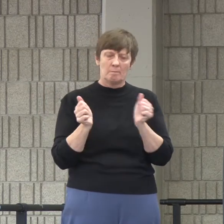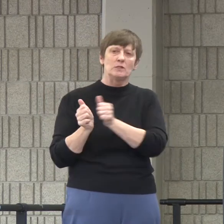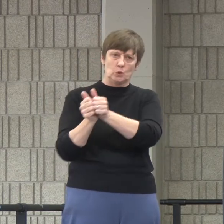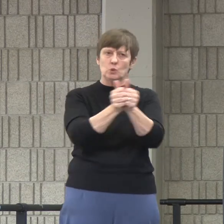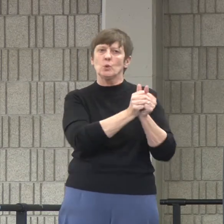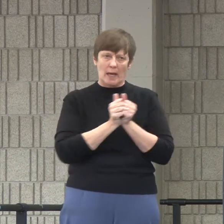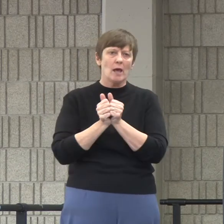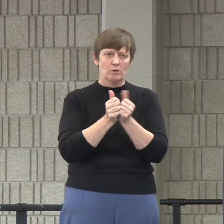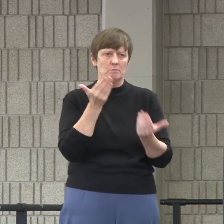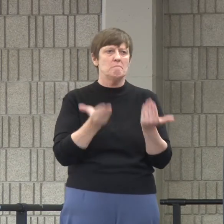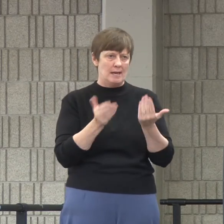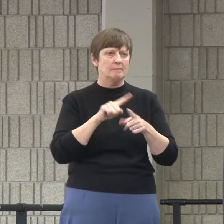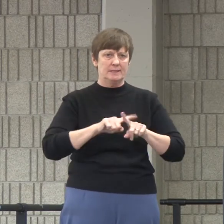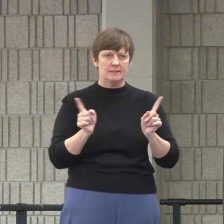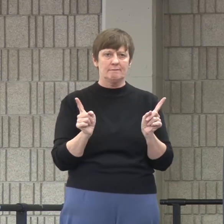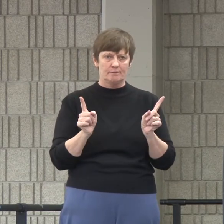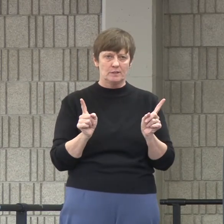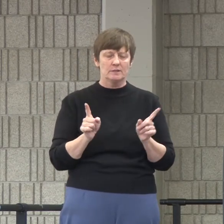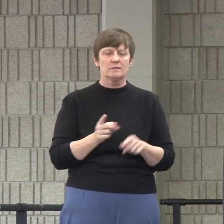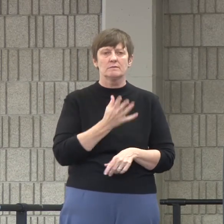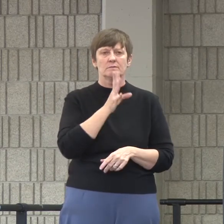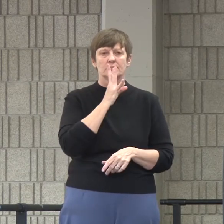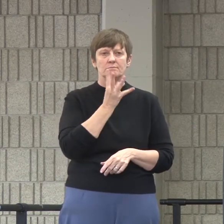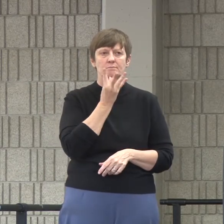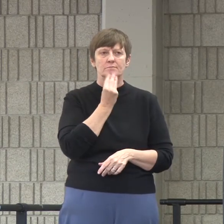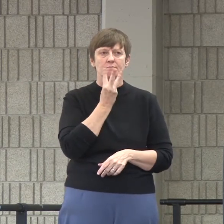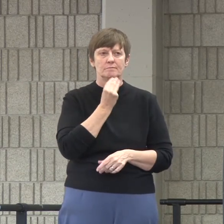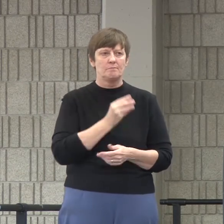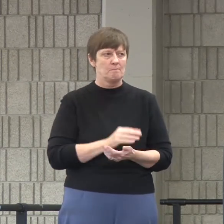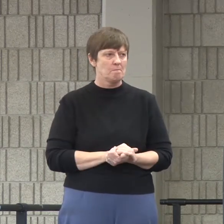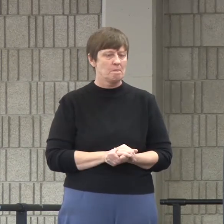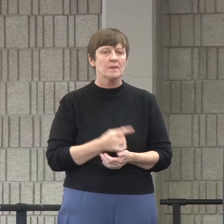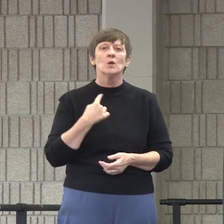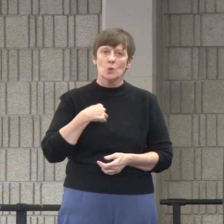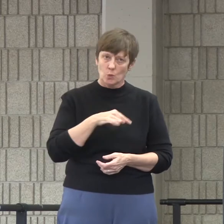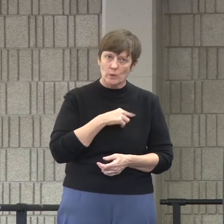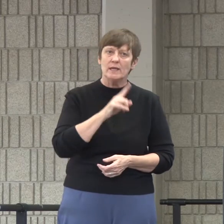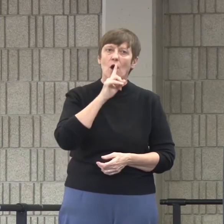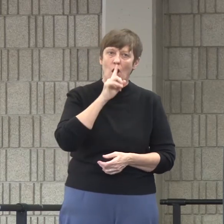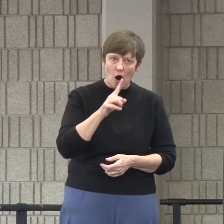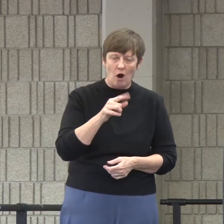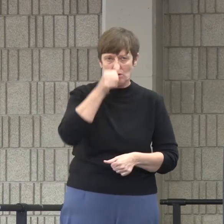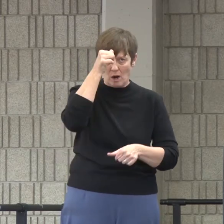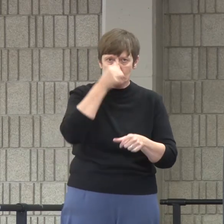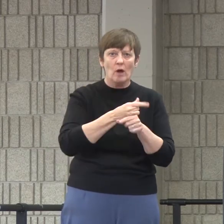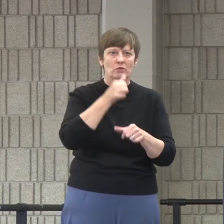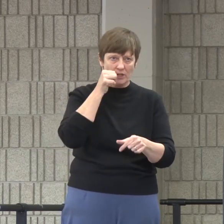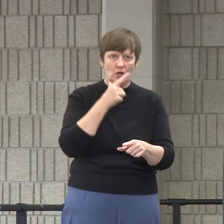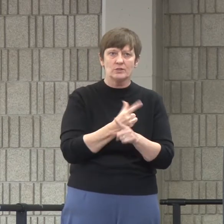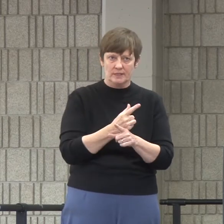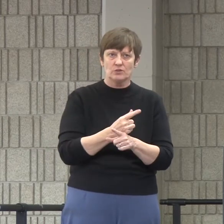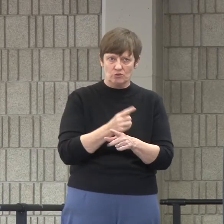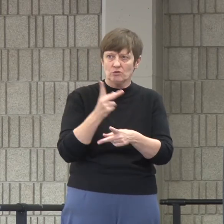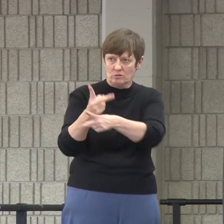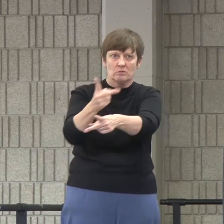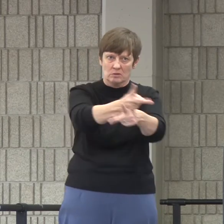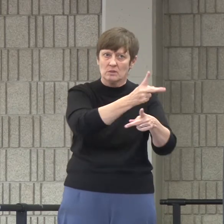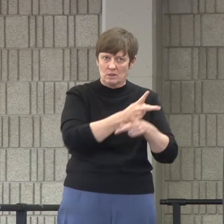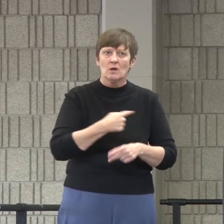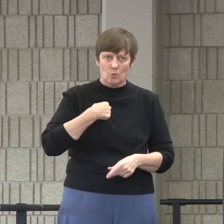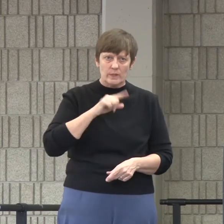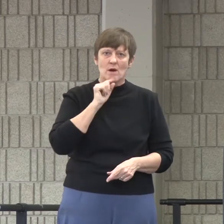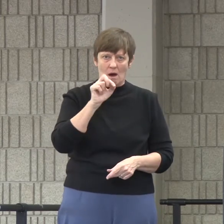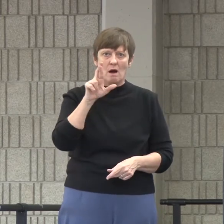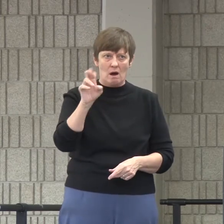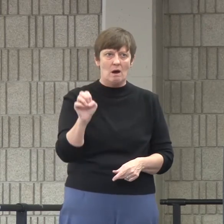a difference. Hashomer achi anochi, we are our brothers and our sisters' keeper.